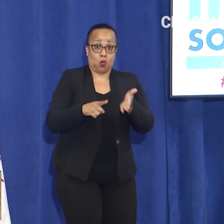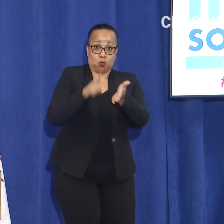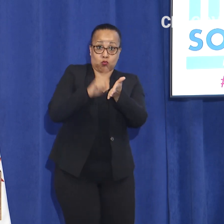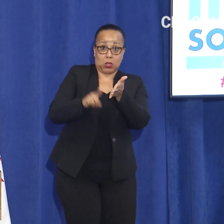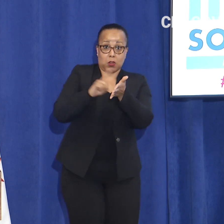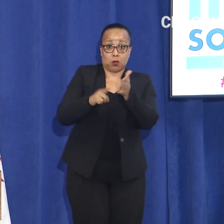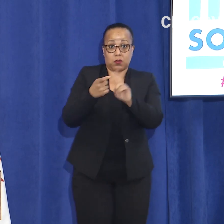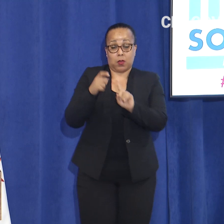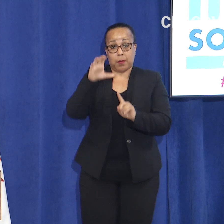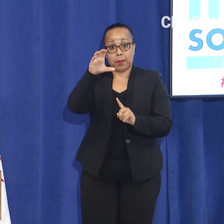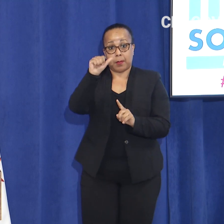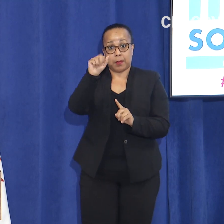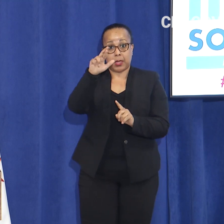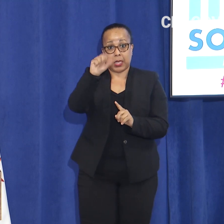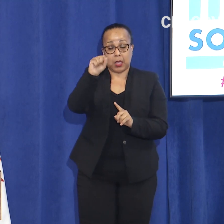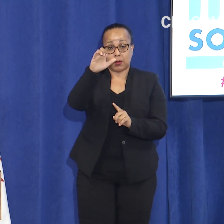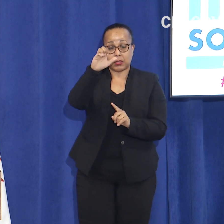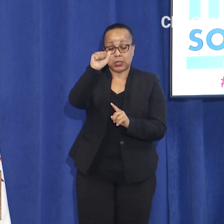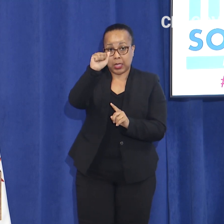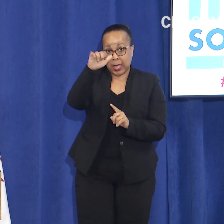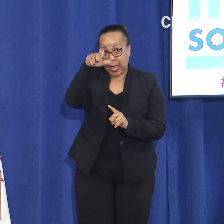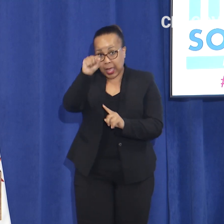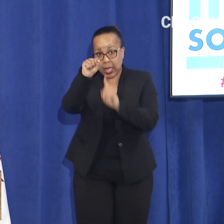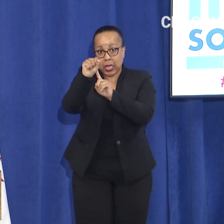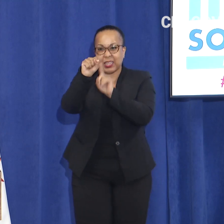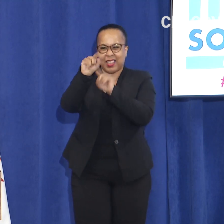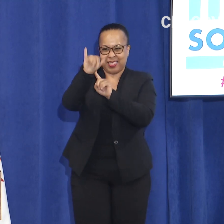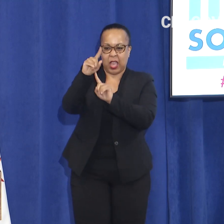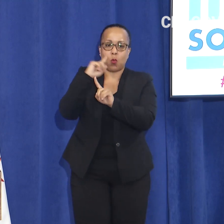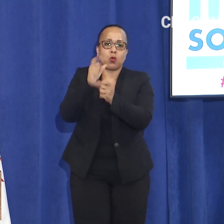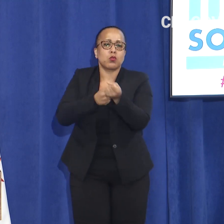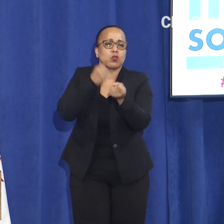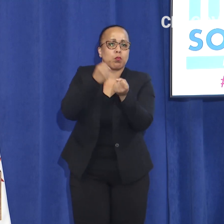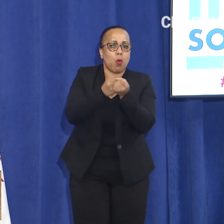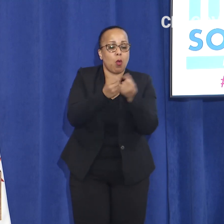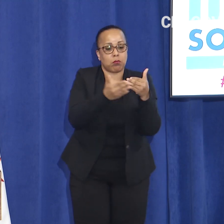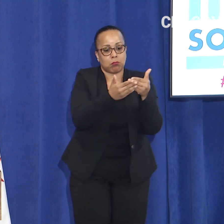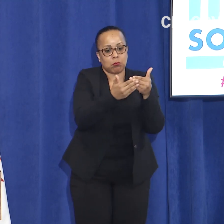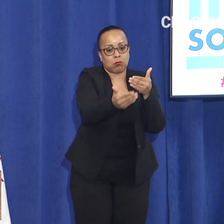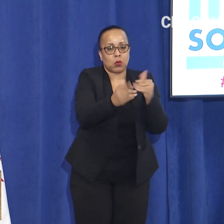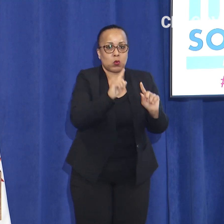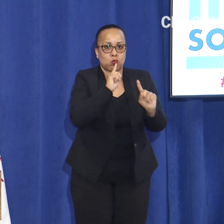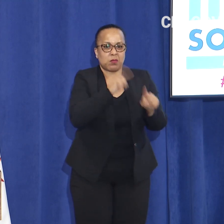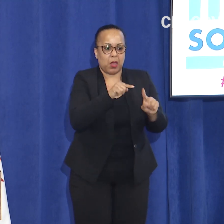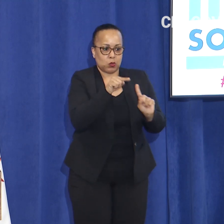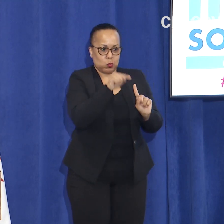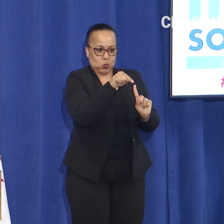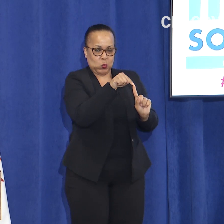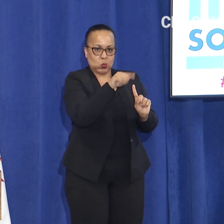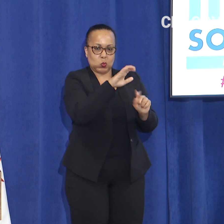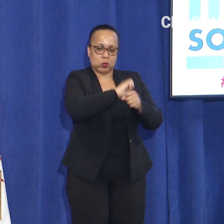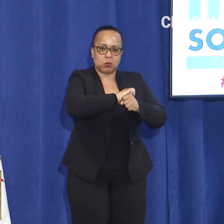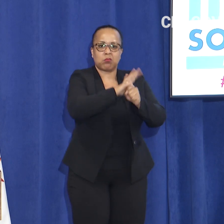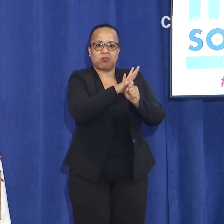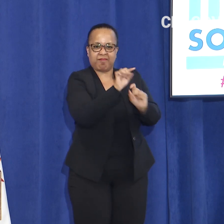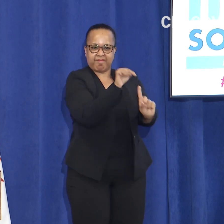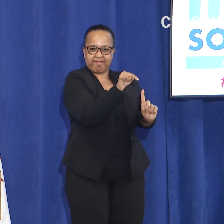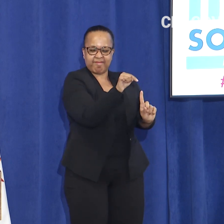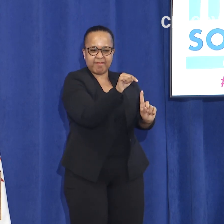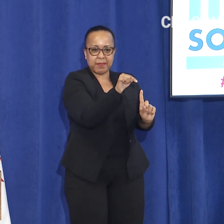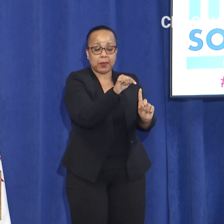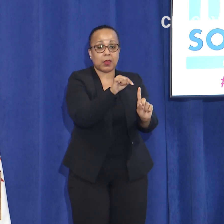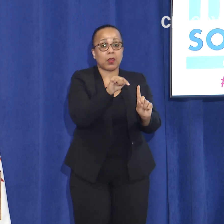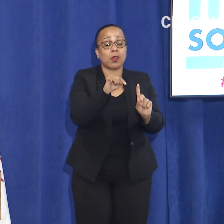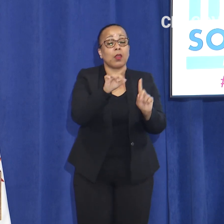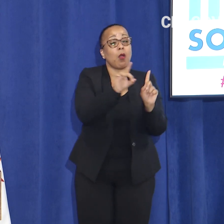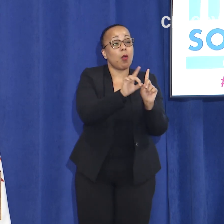from the CARES Act will be used to support our ongoing response to COVID-19.